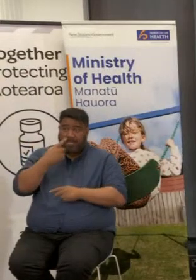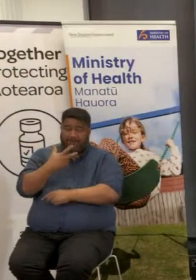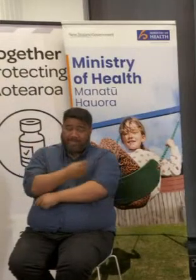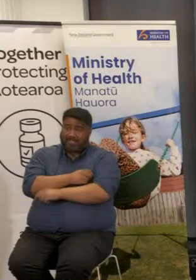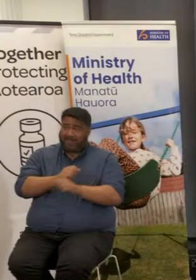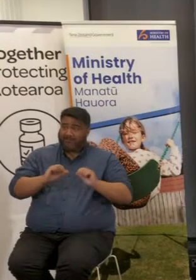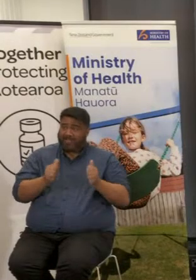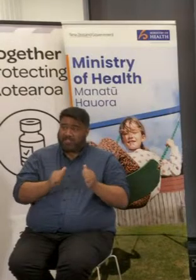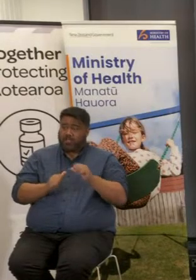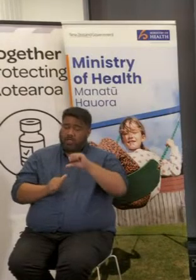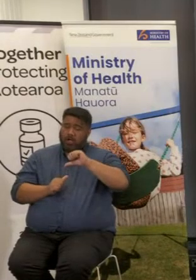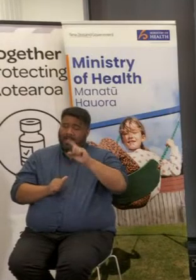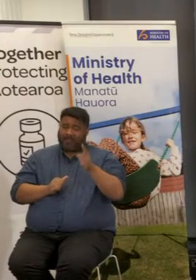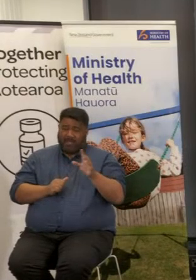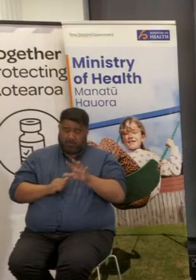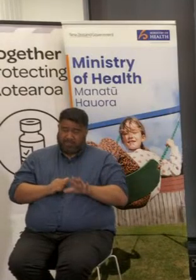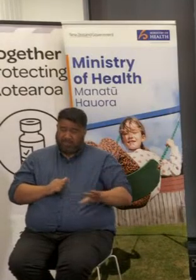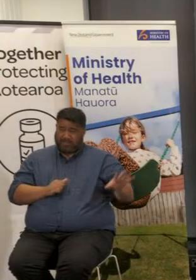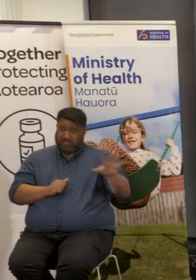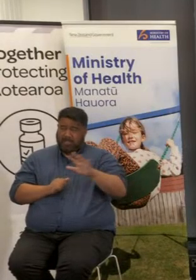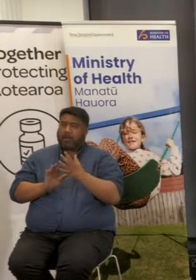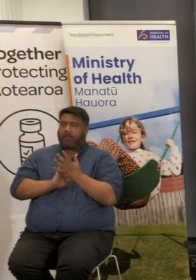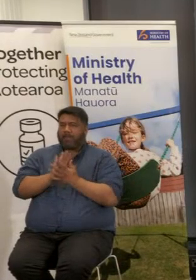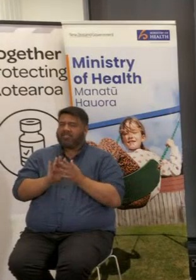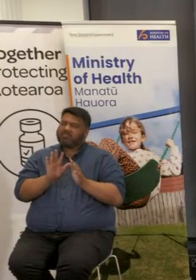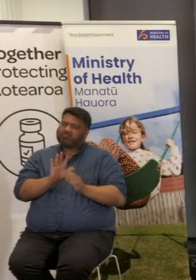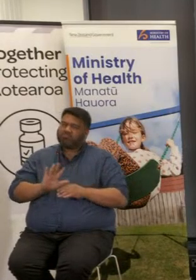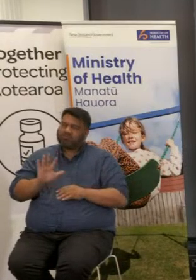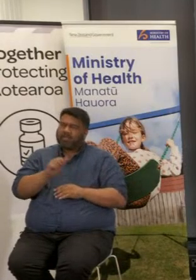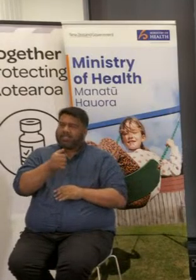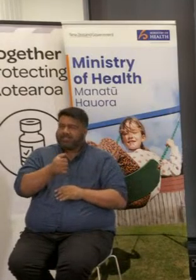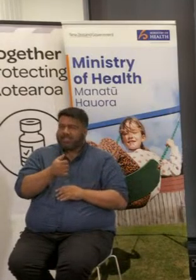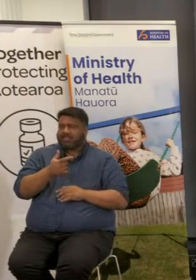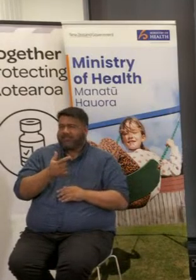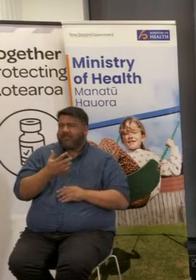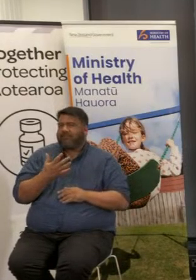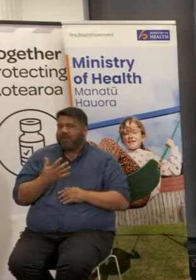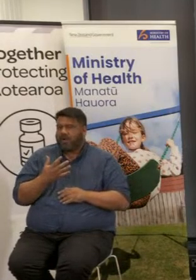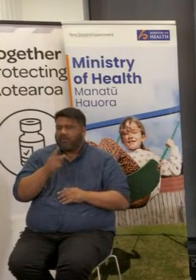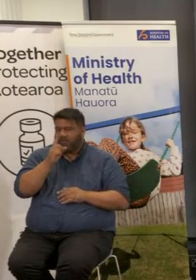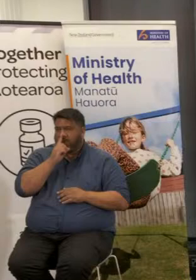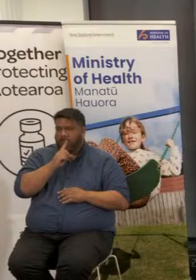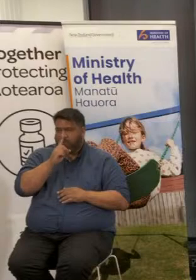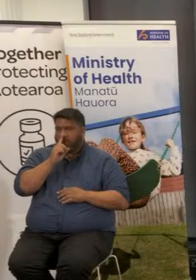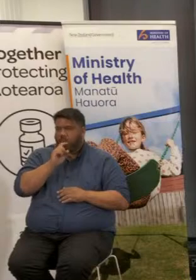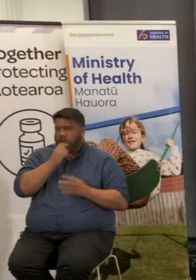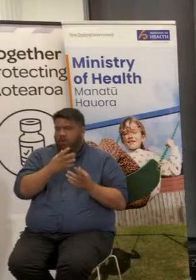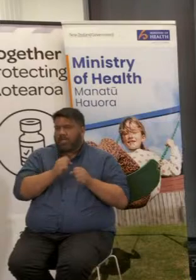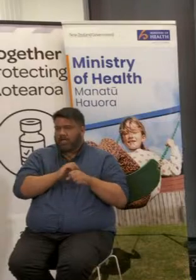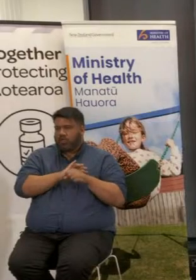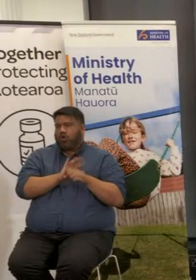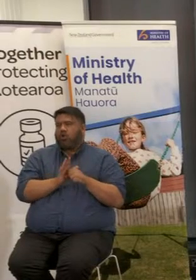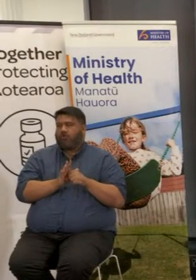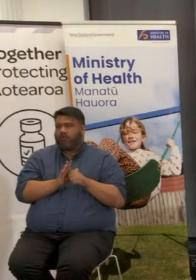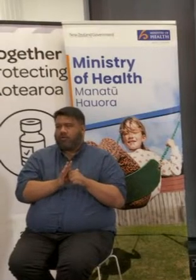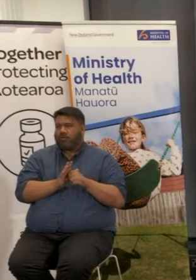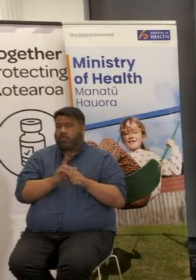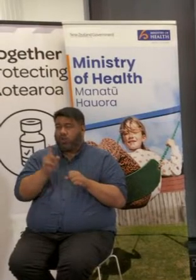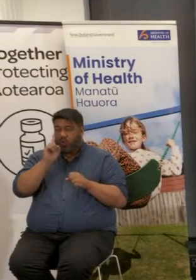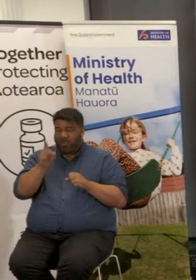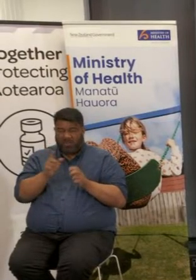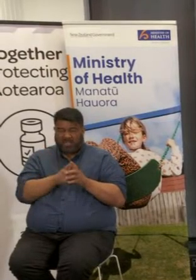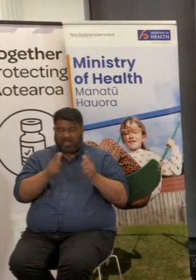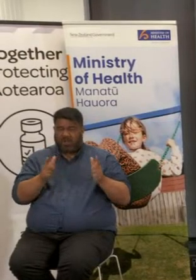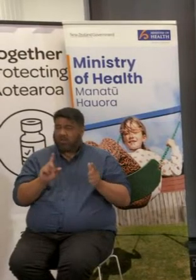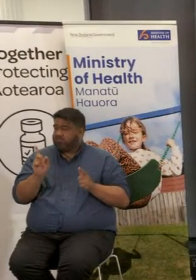just simple maths. But even then, less than half the number of hospitalisations amongst